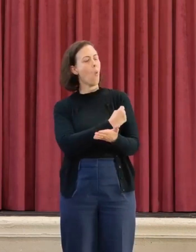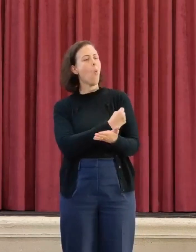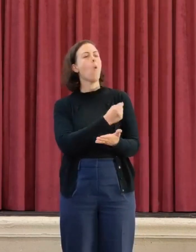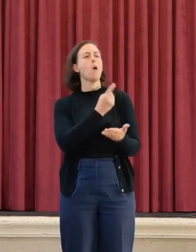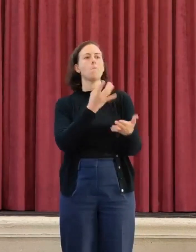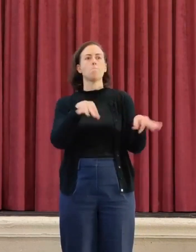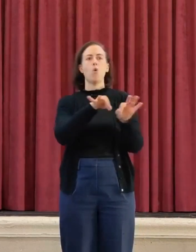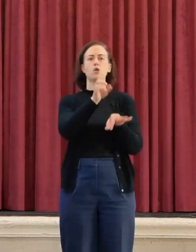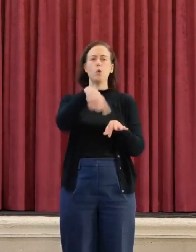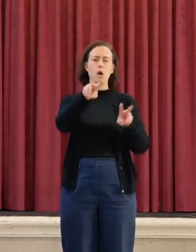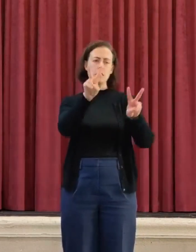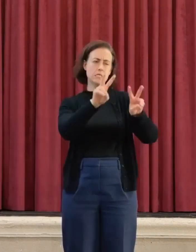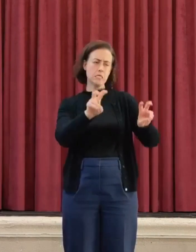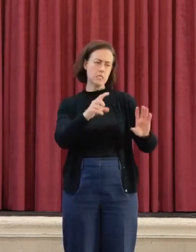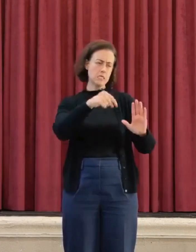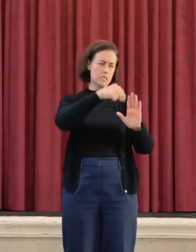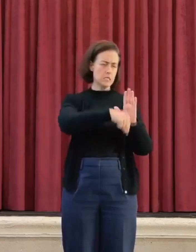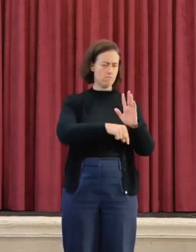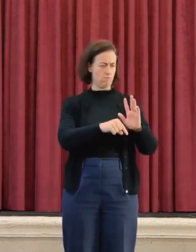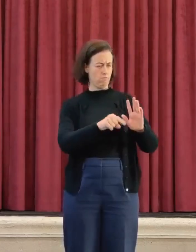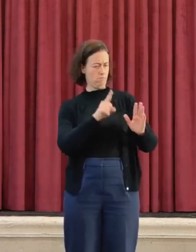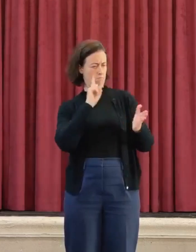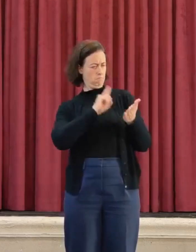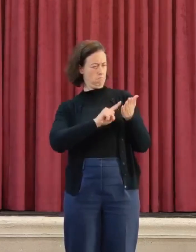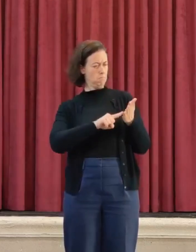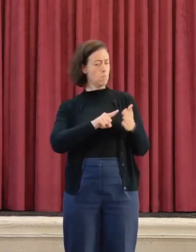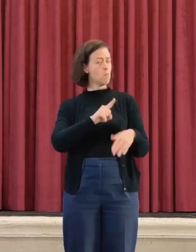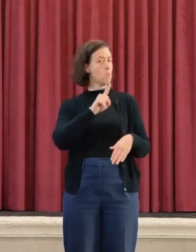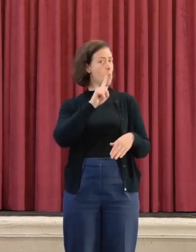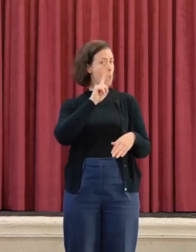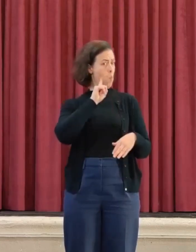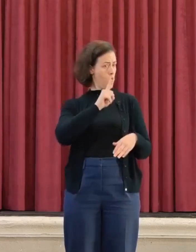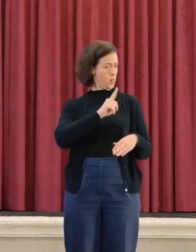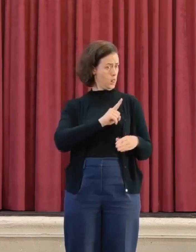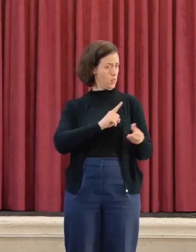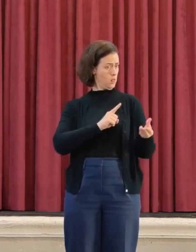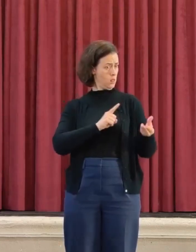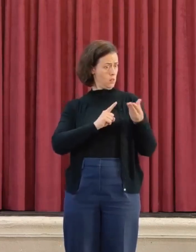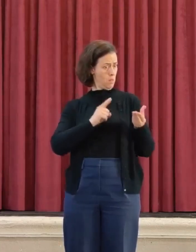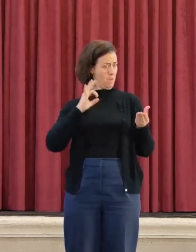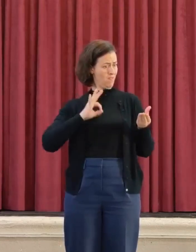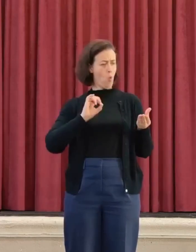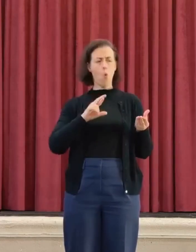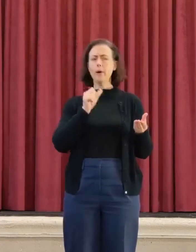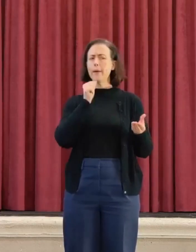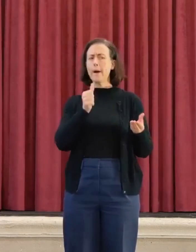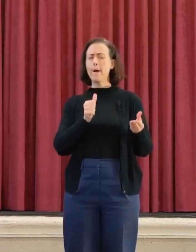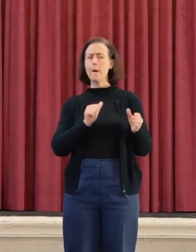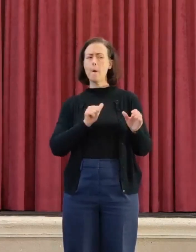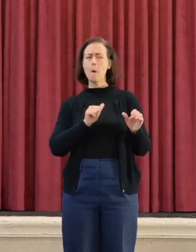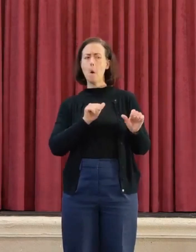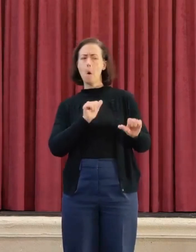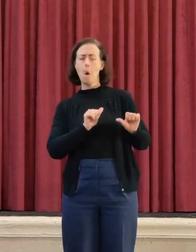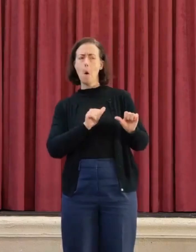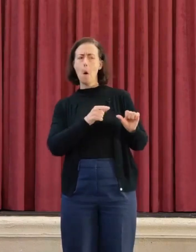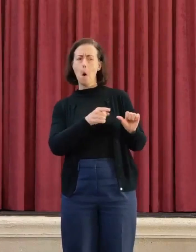there's any criteria, if there is any condition that you have to satisfy to get that